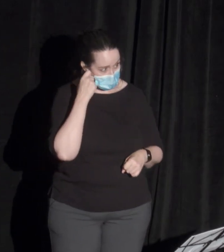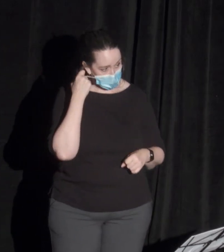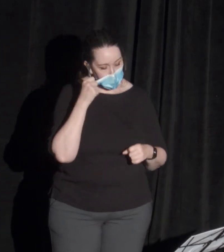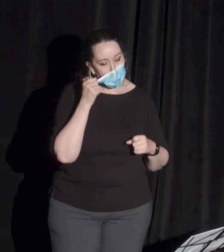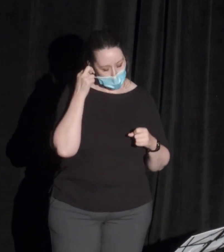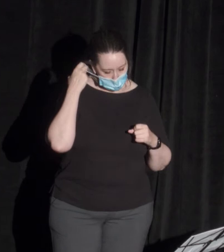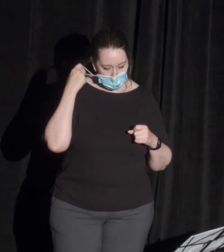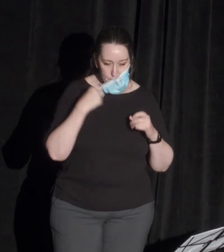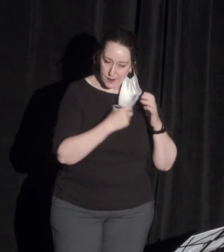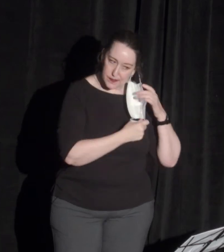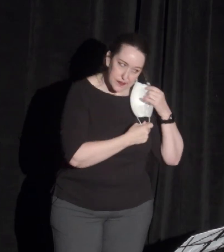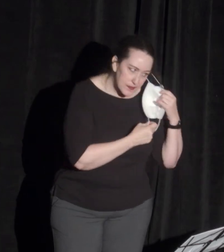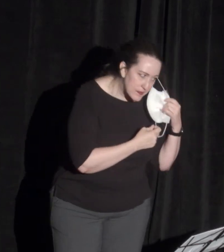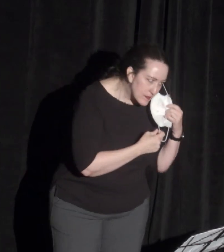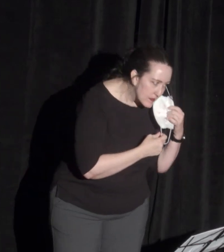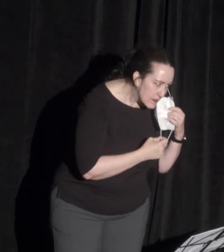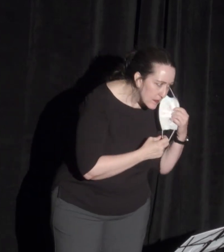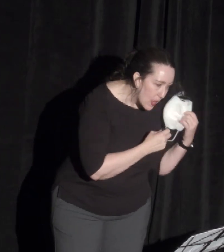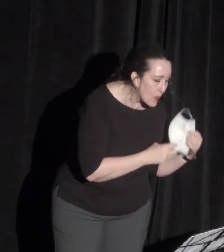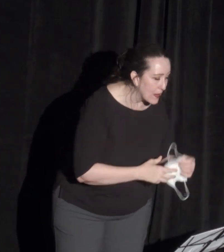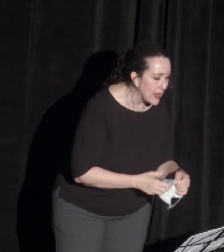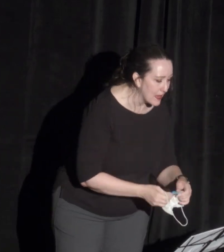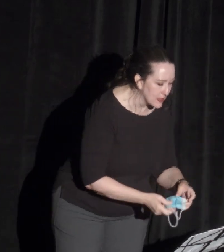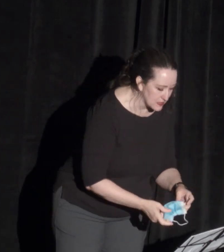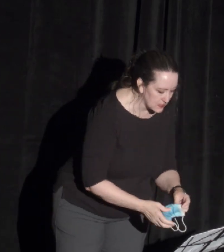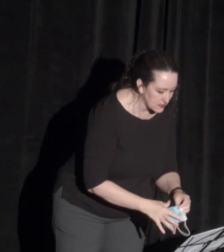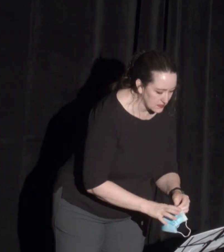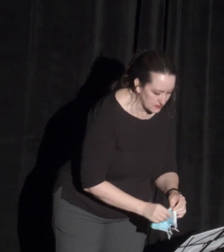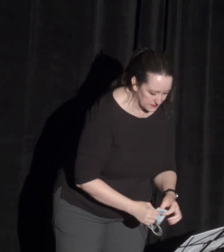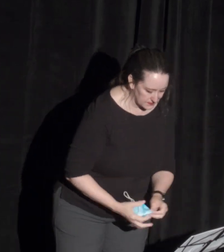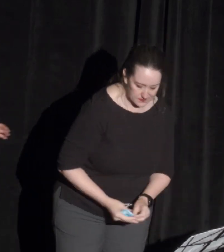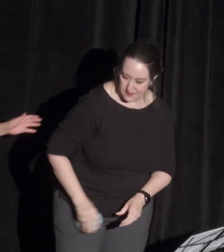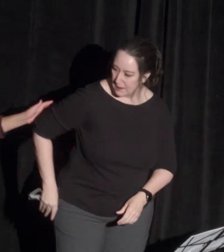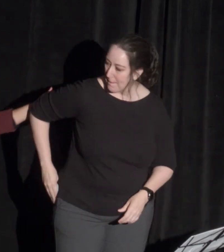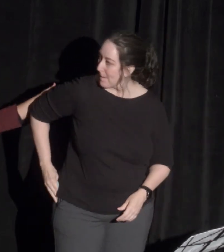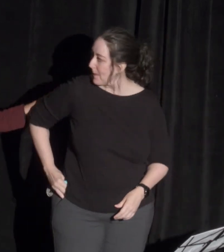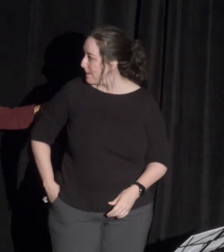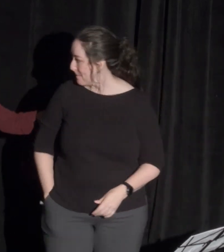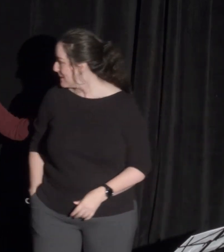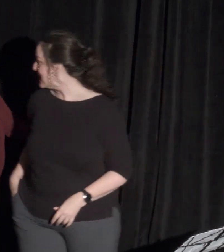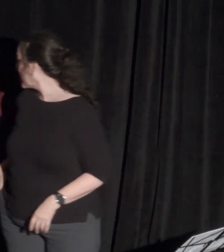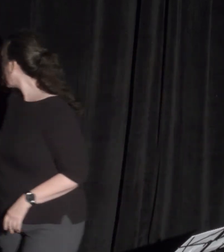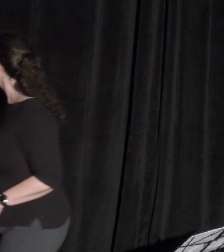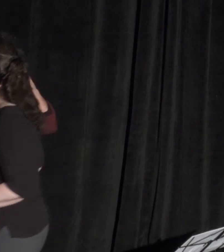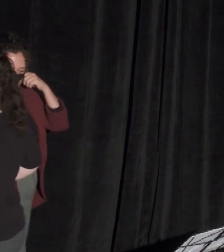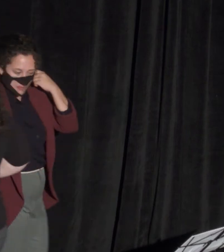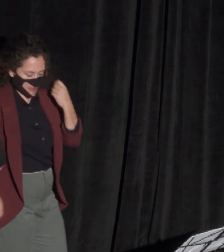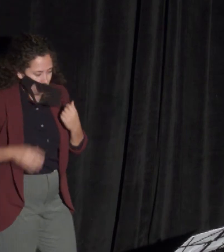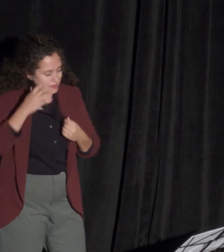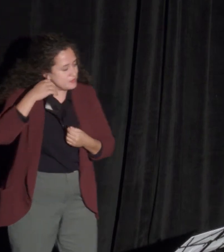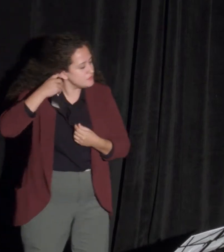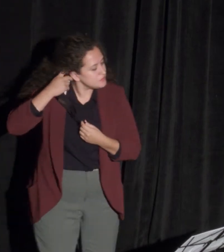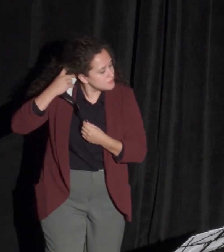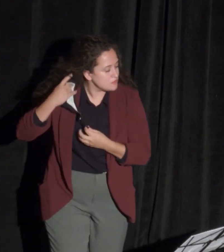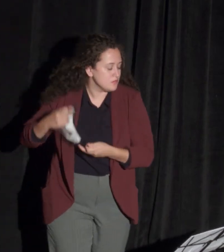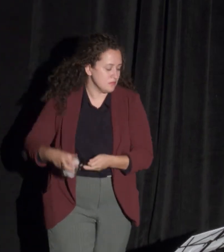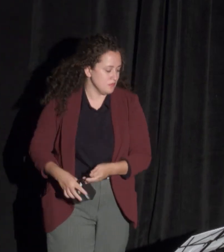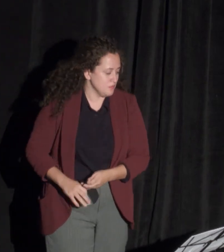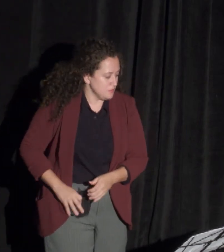love, give it up for Brian Keith Ellison. Brian Keith Ellison is the owner of BKA Designs here in Chicago, which